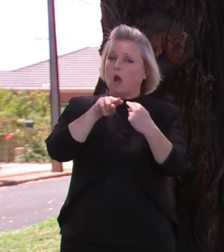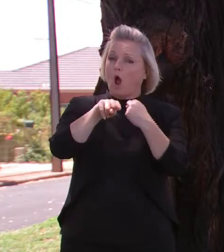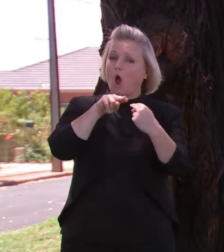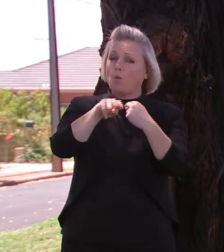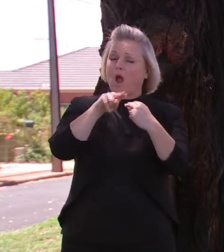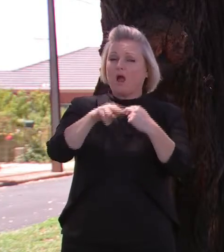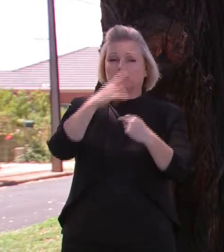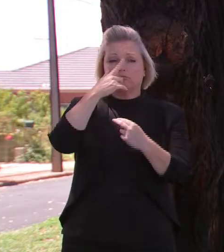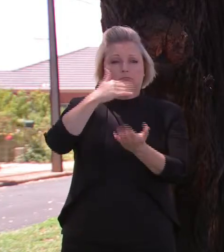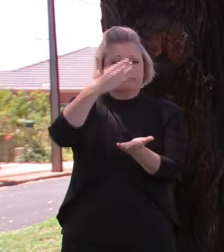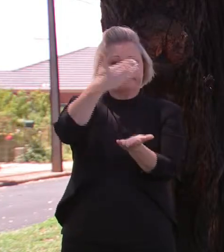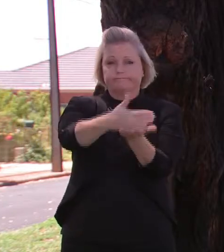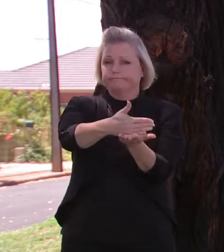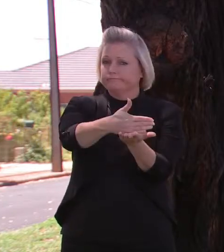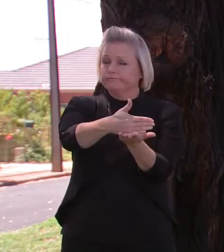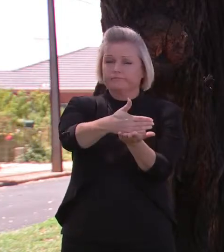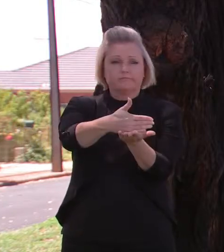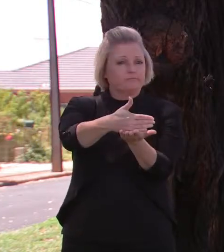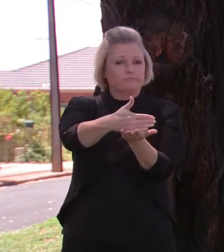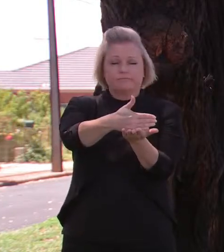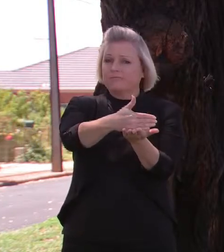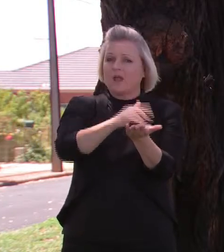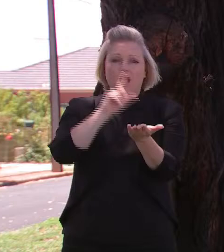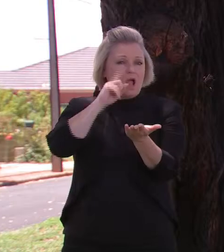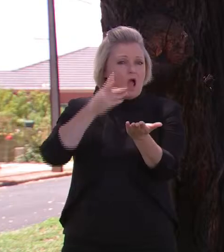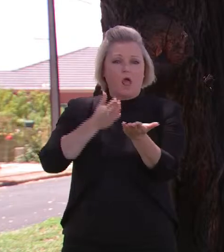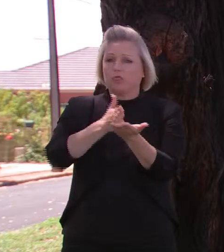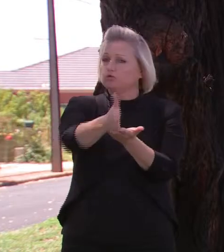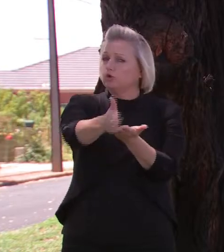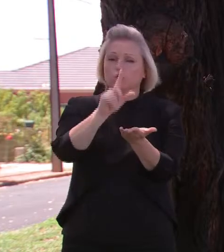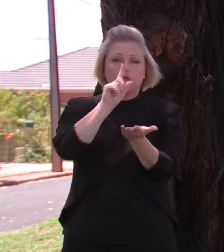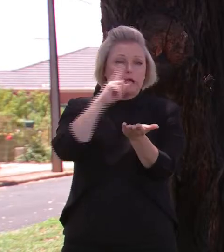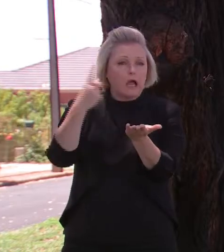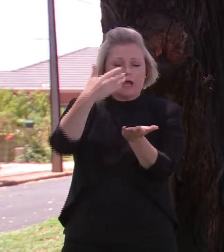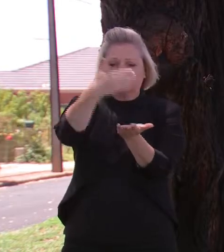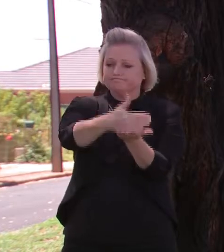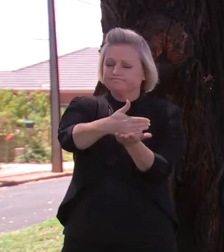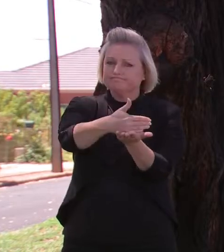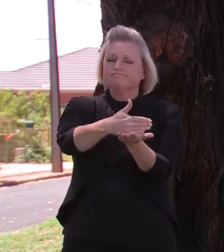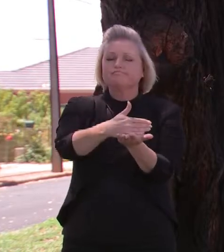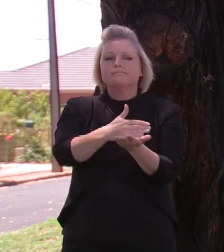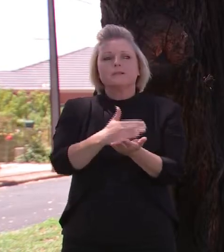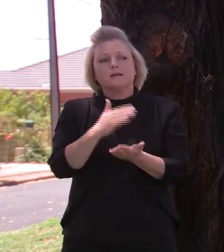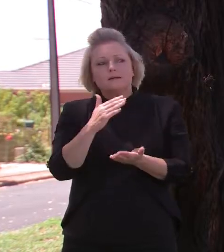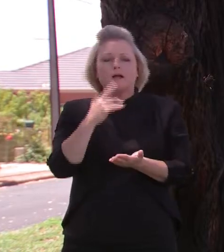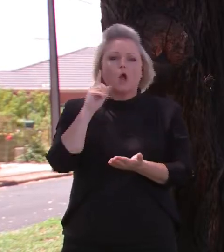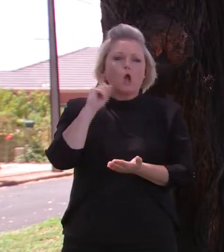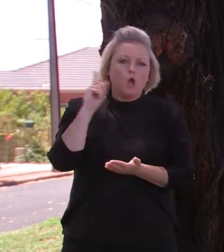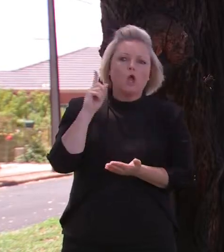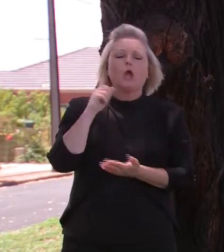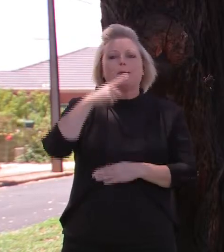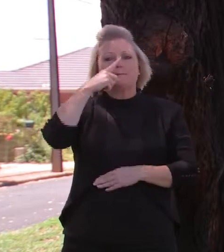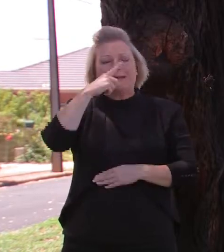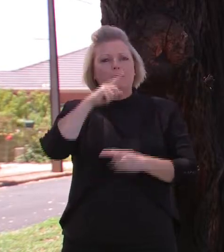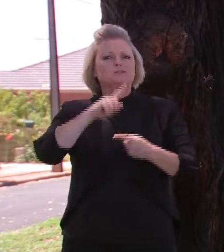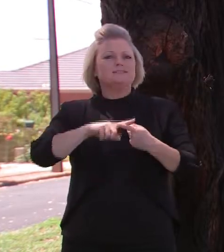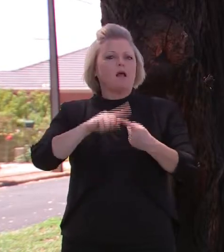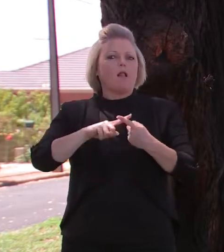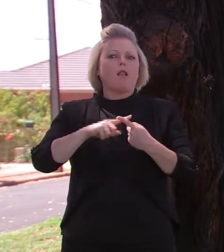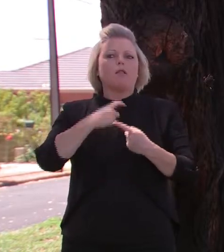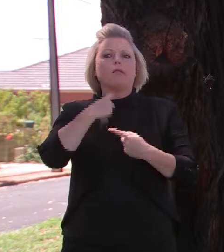very disappointed to learn today that there are still people that think they know better than the police and our emergency services and are trying to get